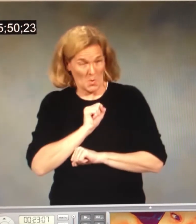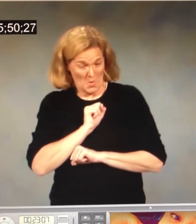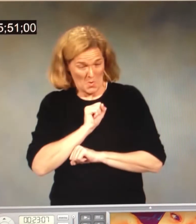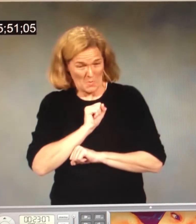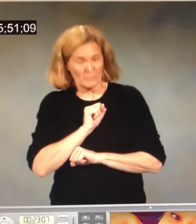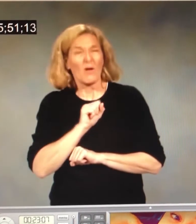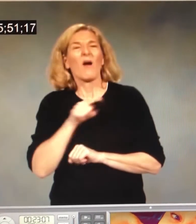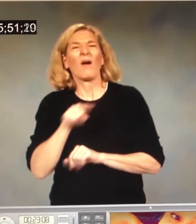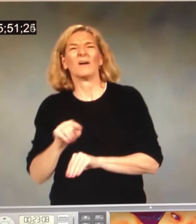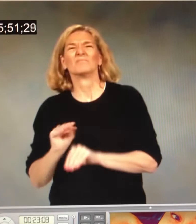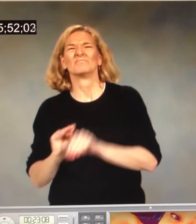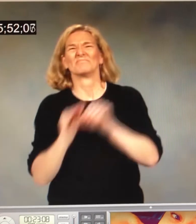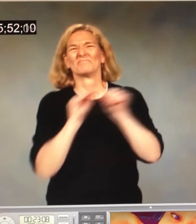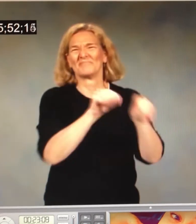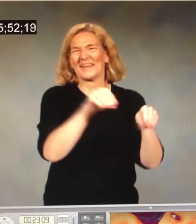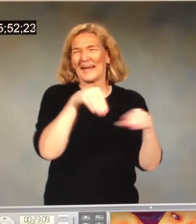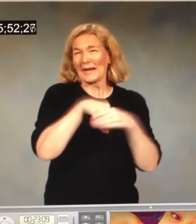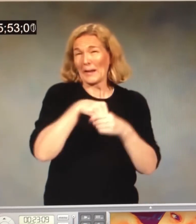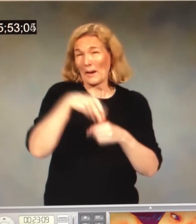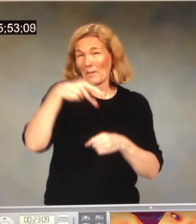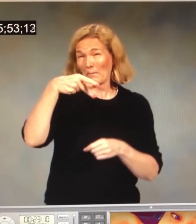At 18 months old,